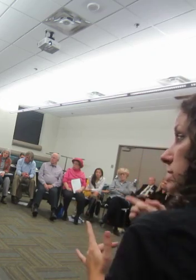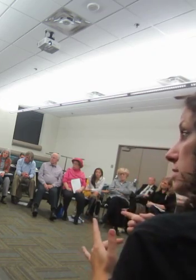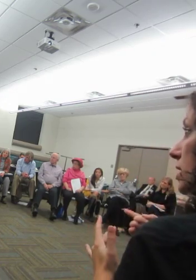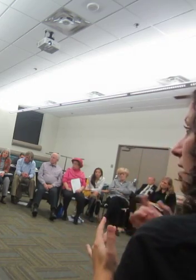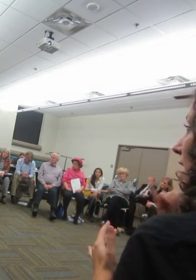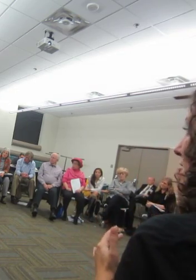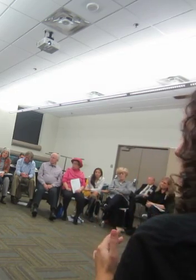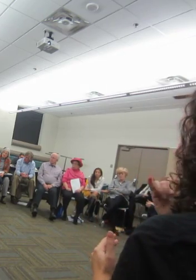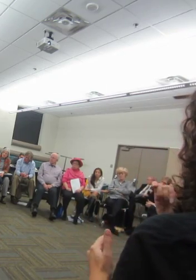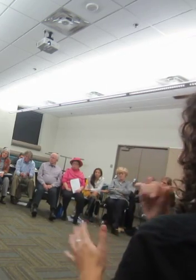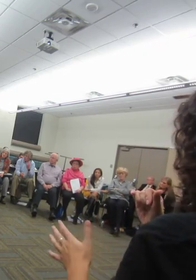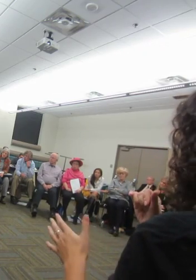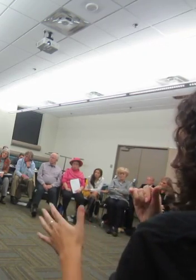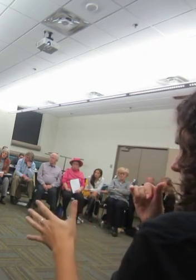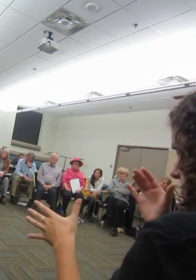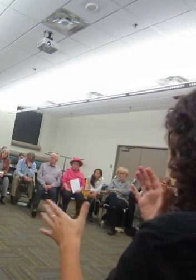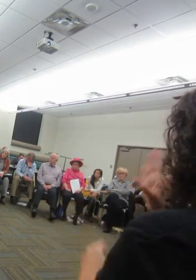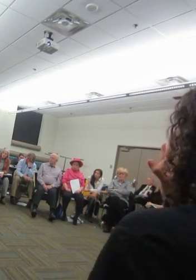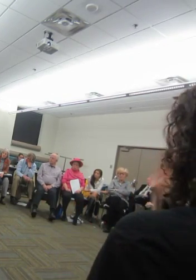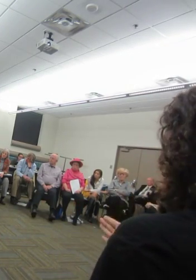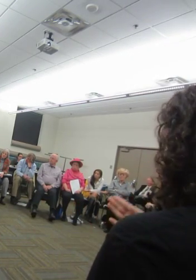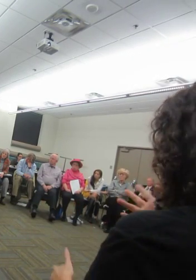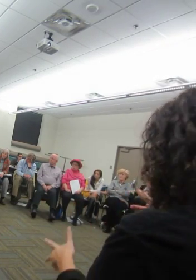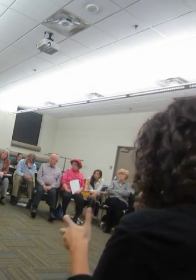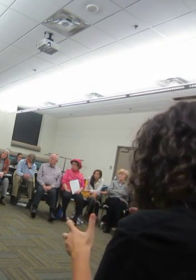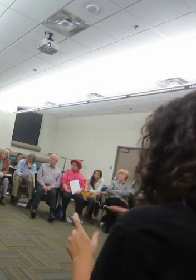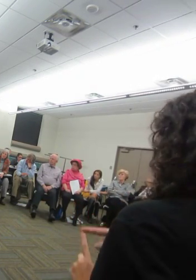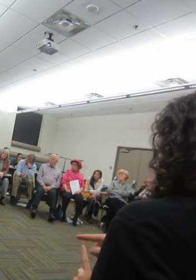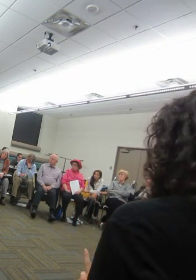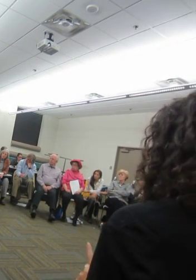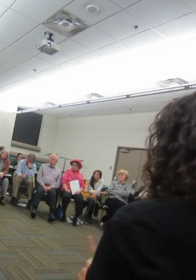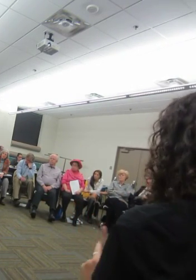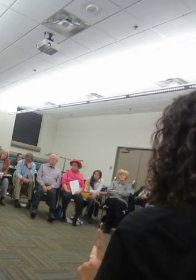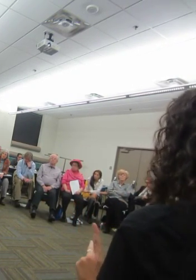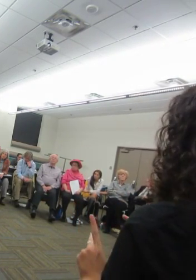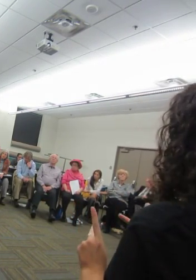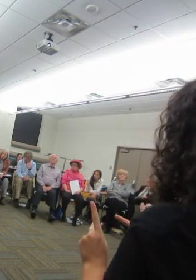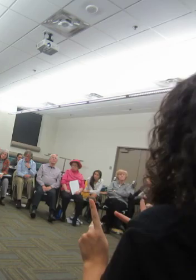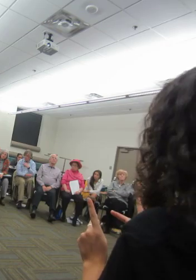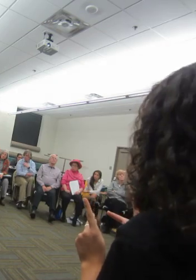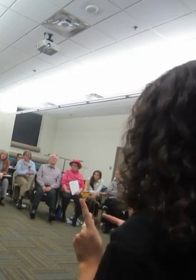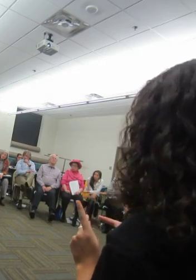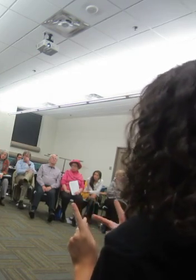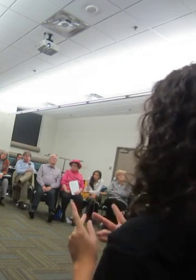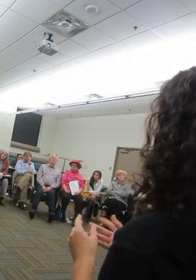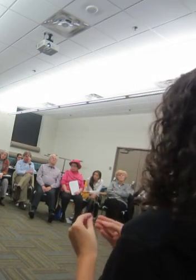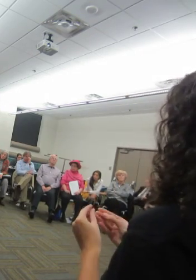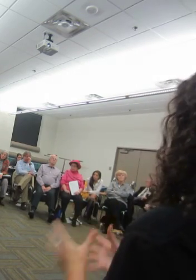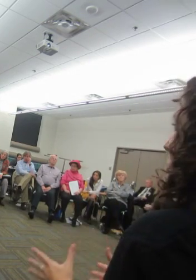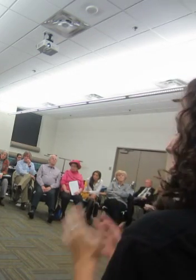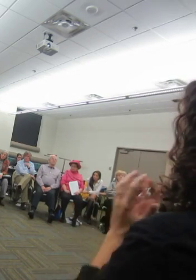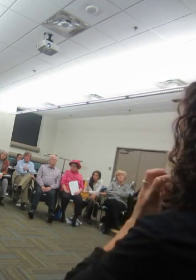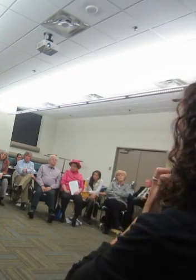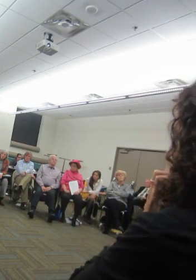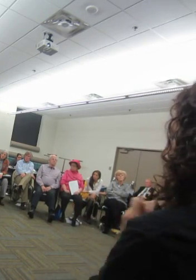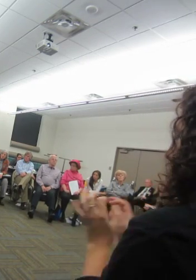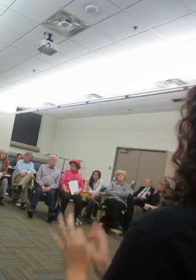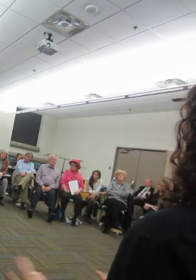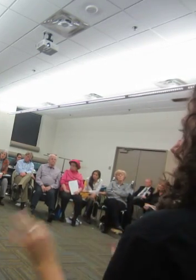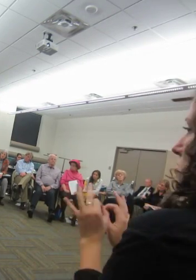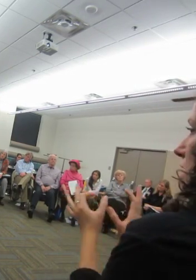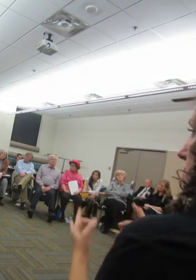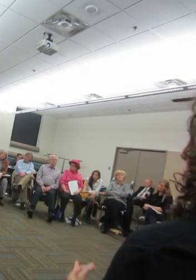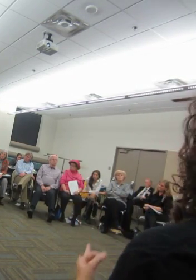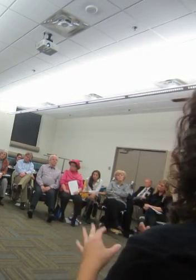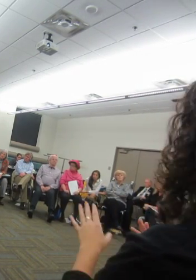if you're not listening to those people directly, I just think you're losing valuable input. And that doesn't mean that